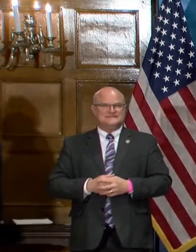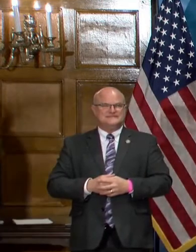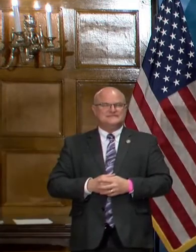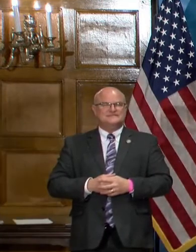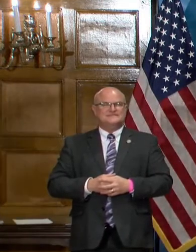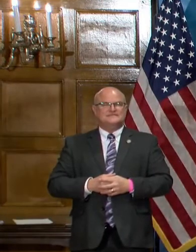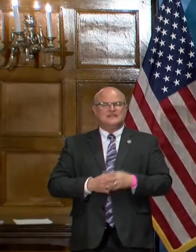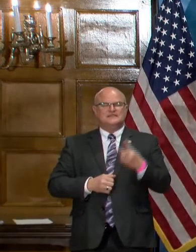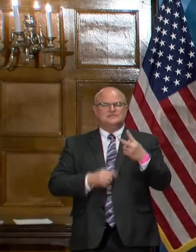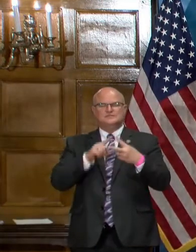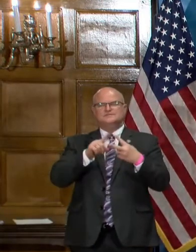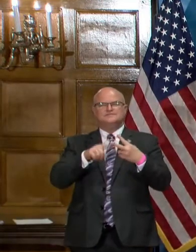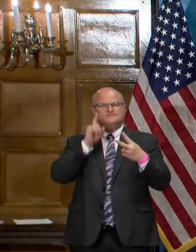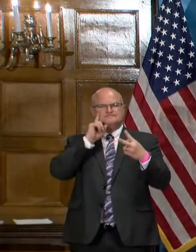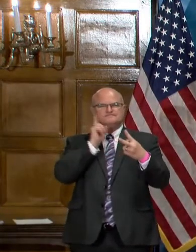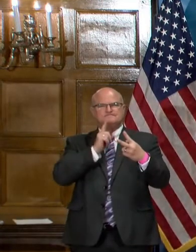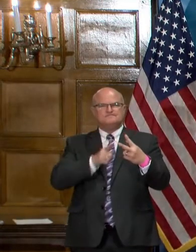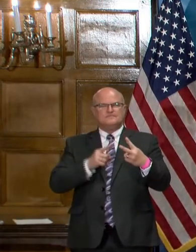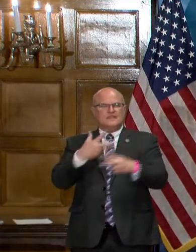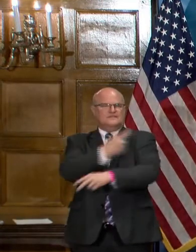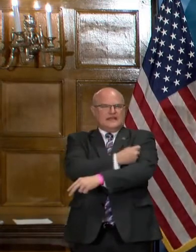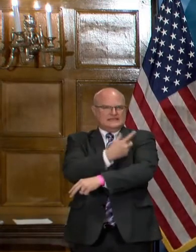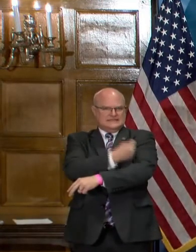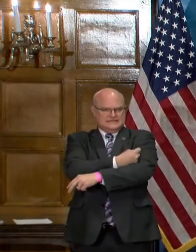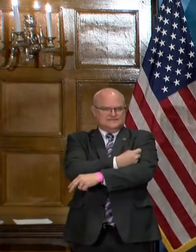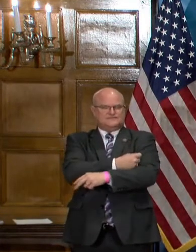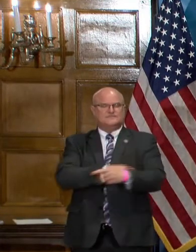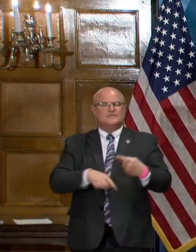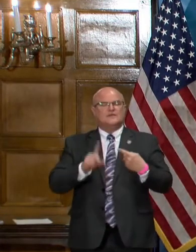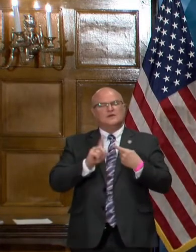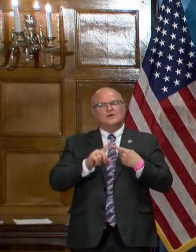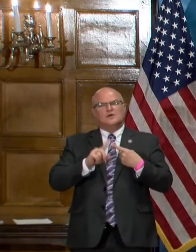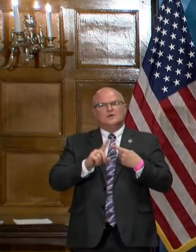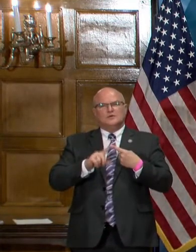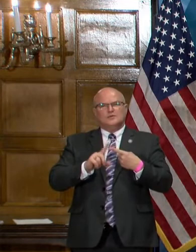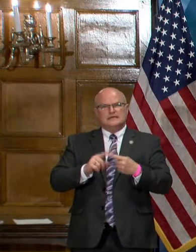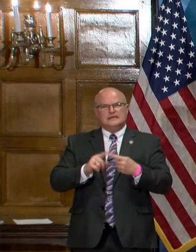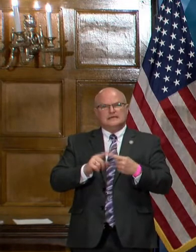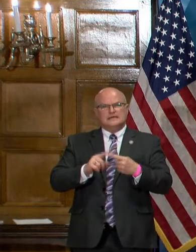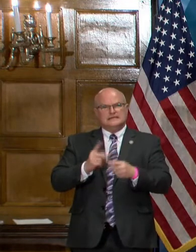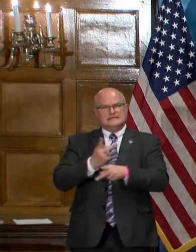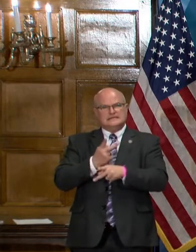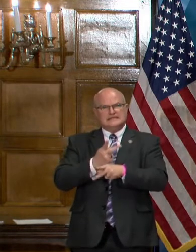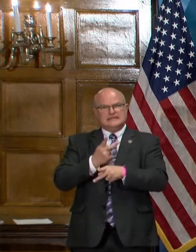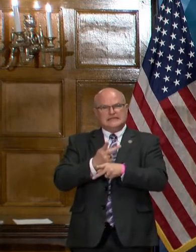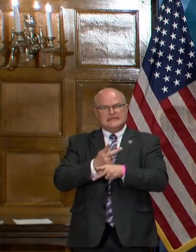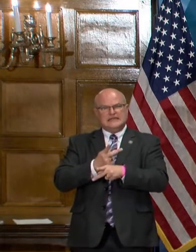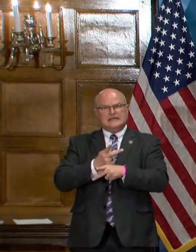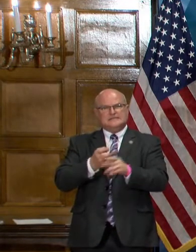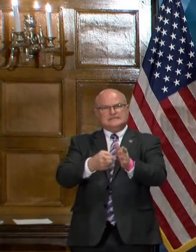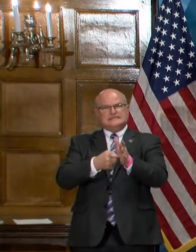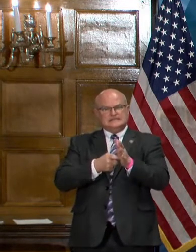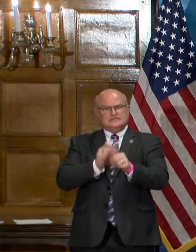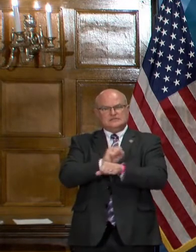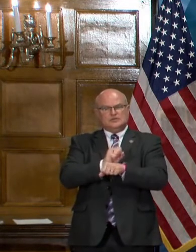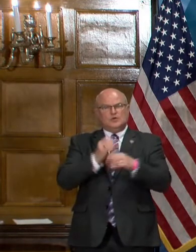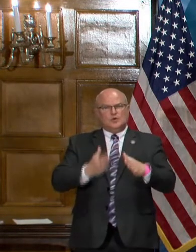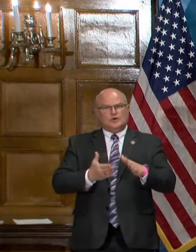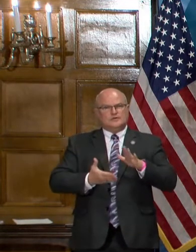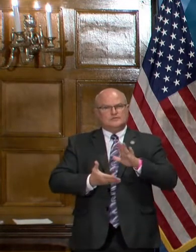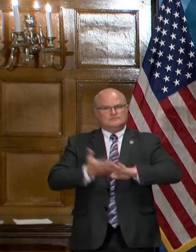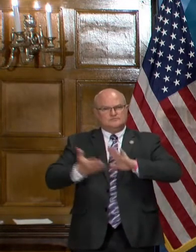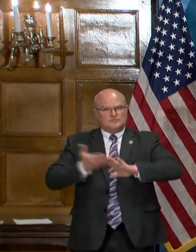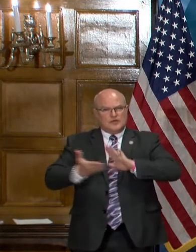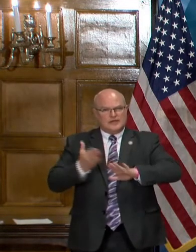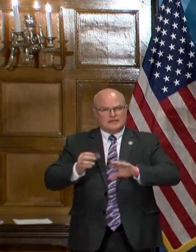You know, there's two objectives in the vaccines. One is to keep essential services moving. That's one of the reasons